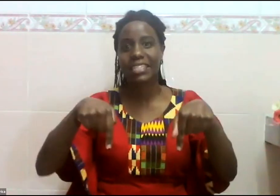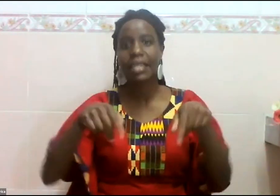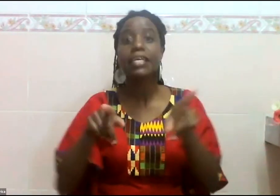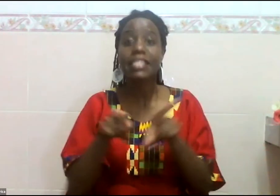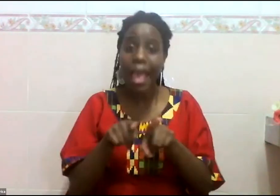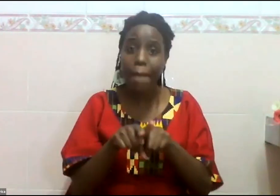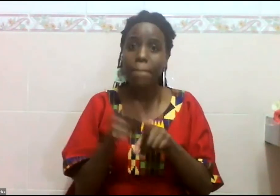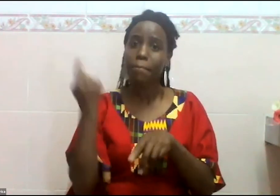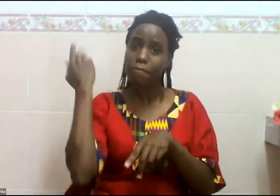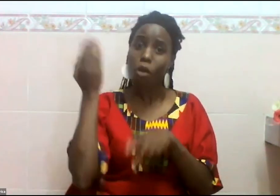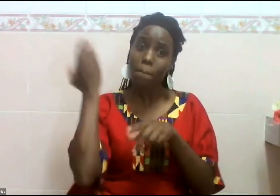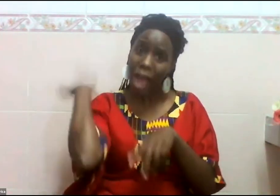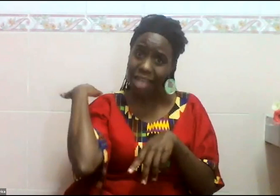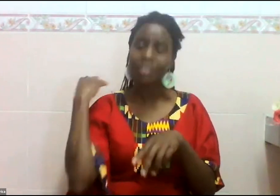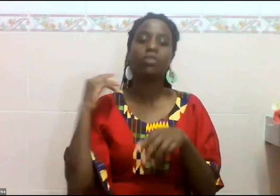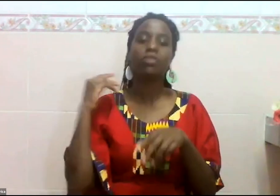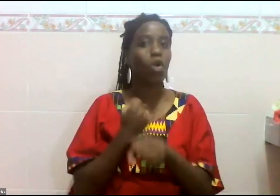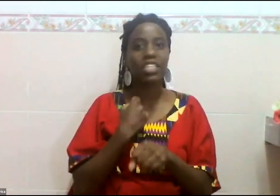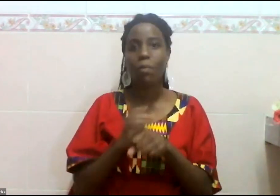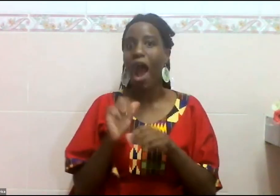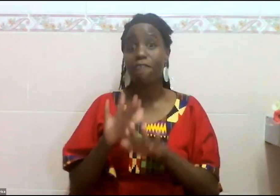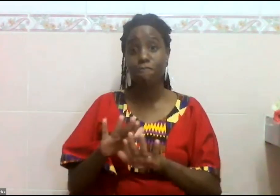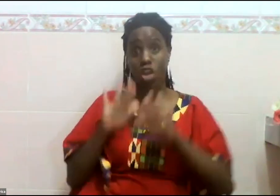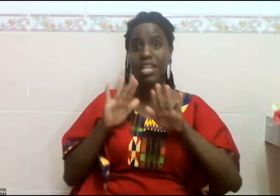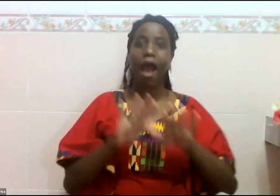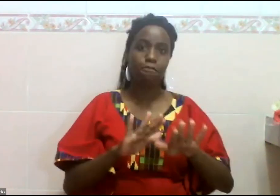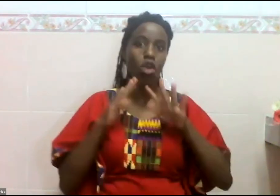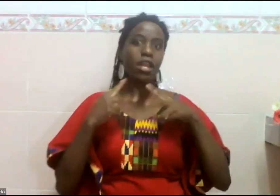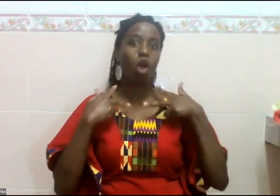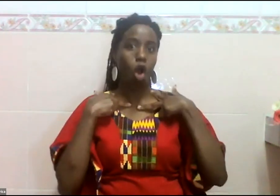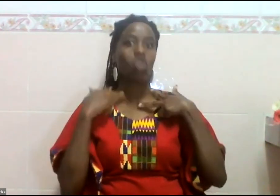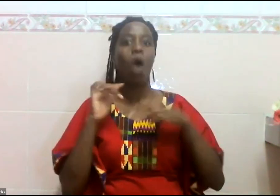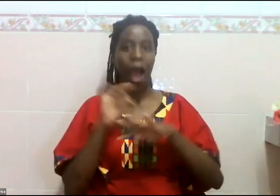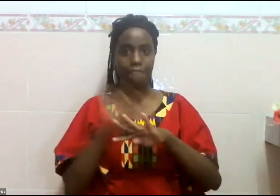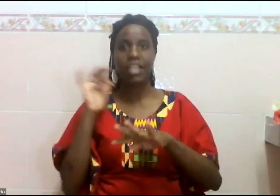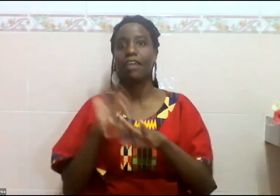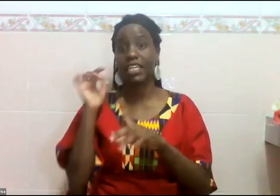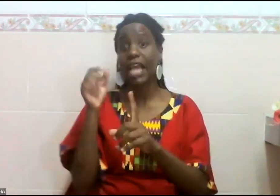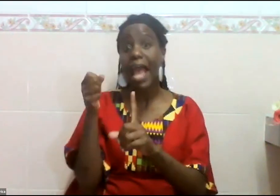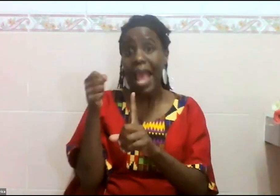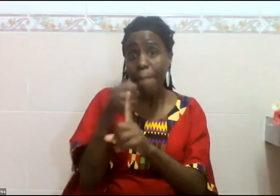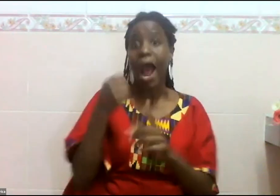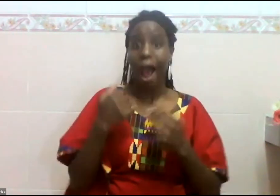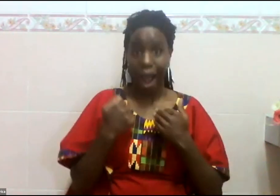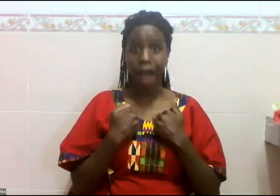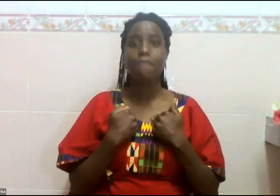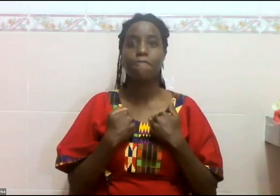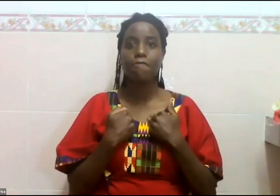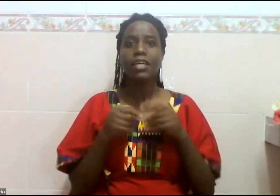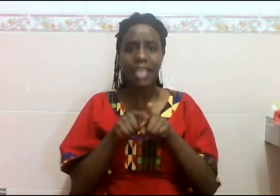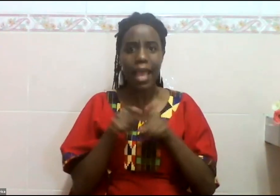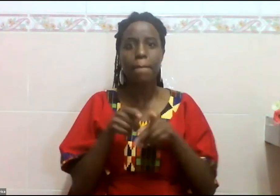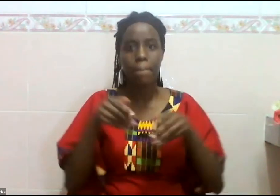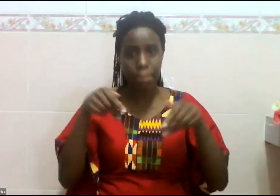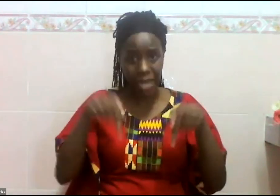and you can't come away from that without realizing that we still do that, and that our present context is having an effect on the kind